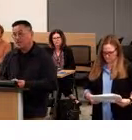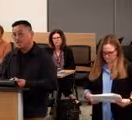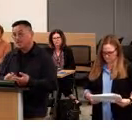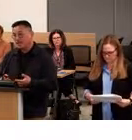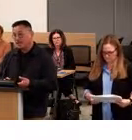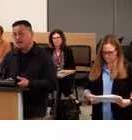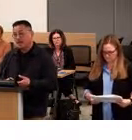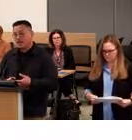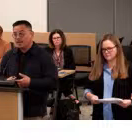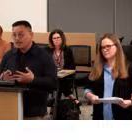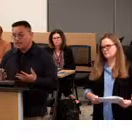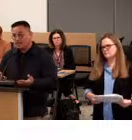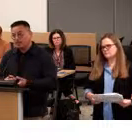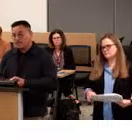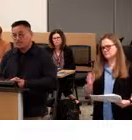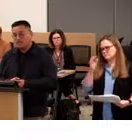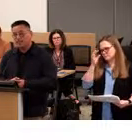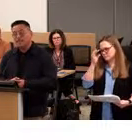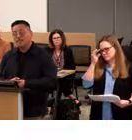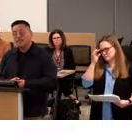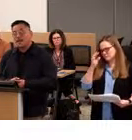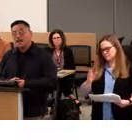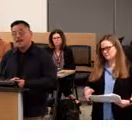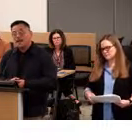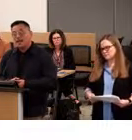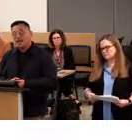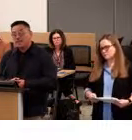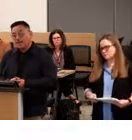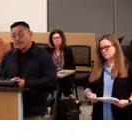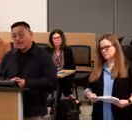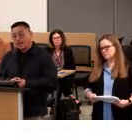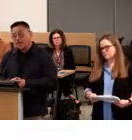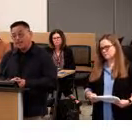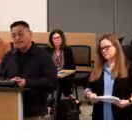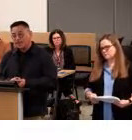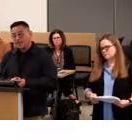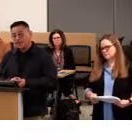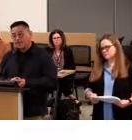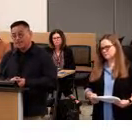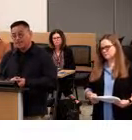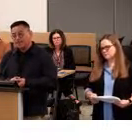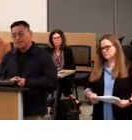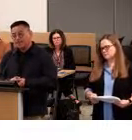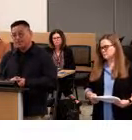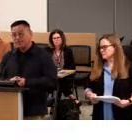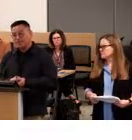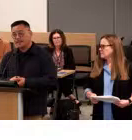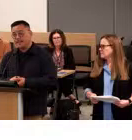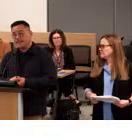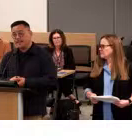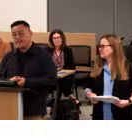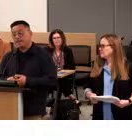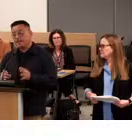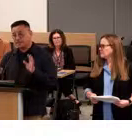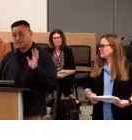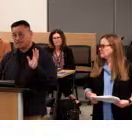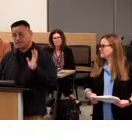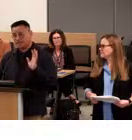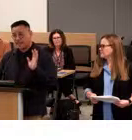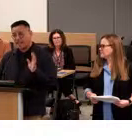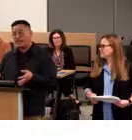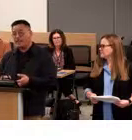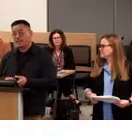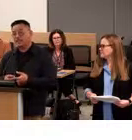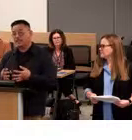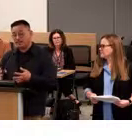among each other, collegial relationships. And then the final one is really seeing